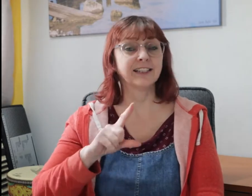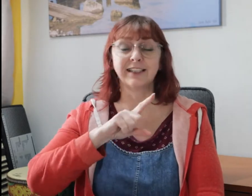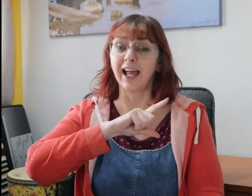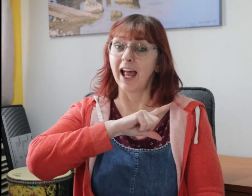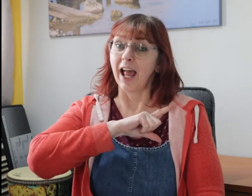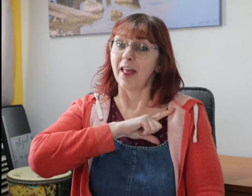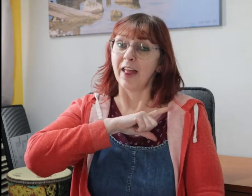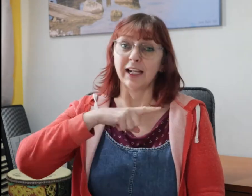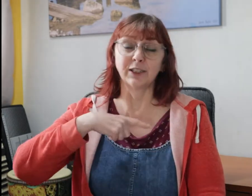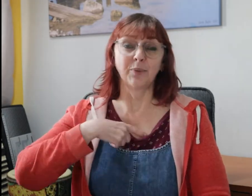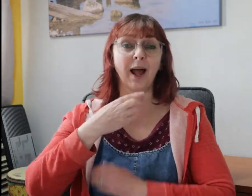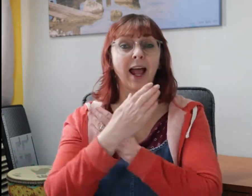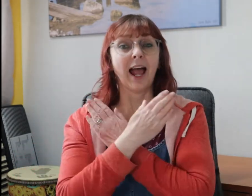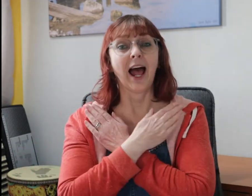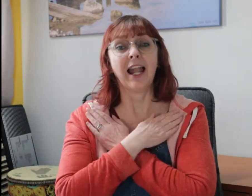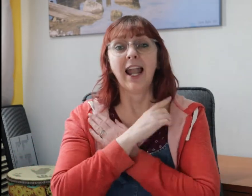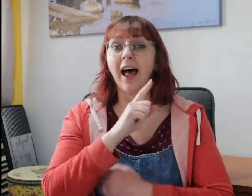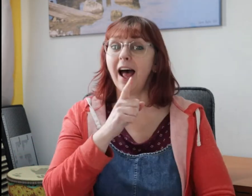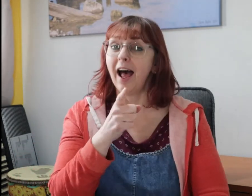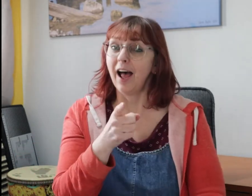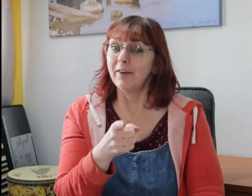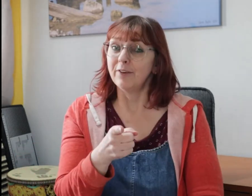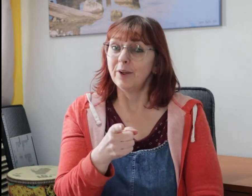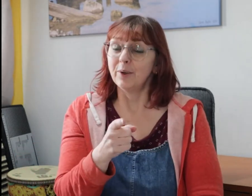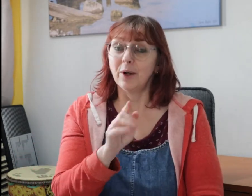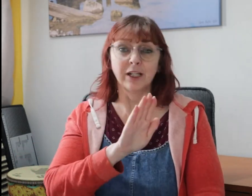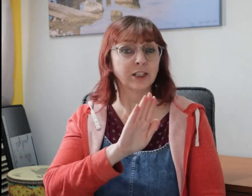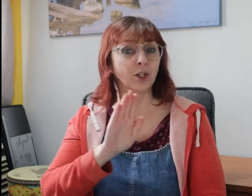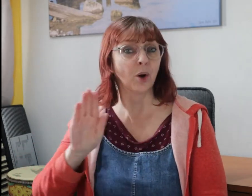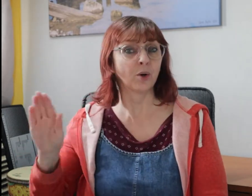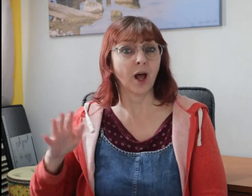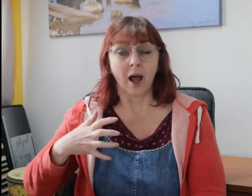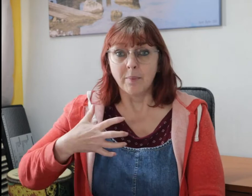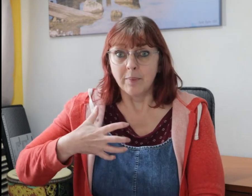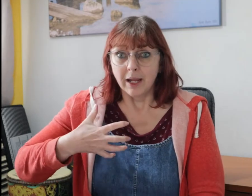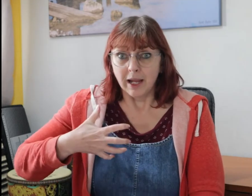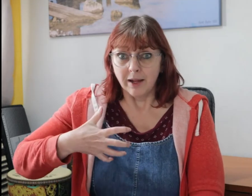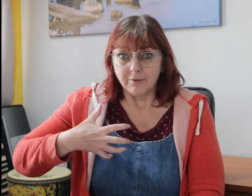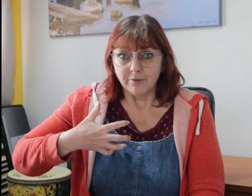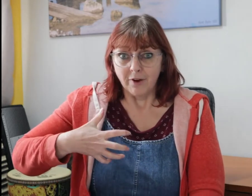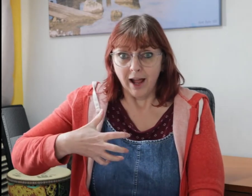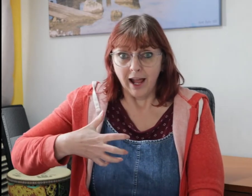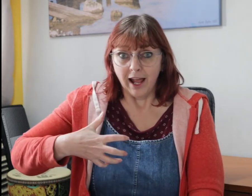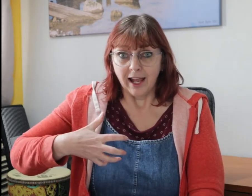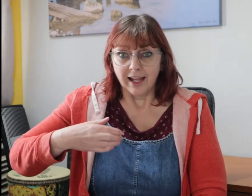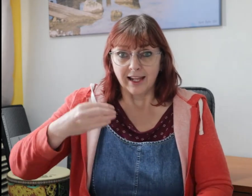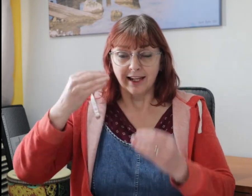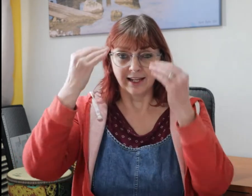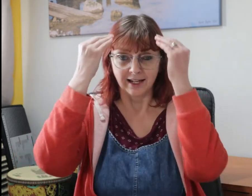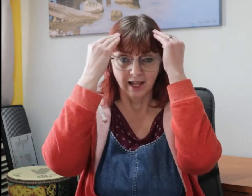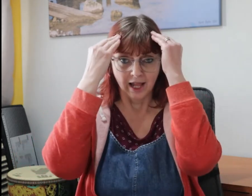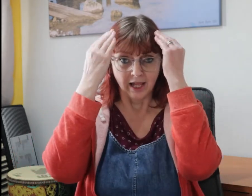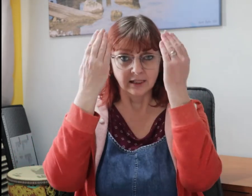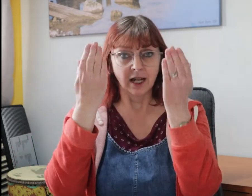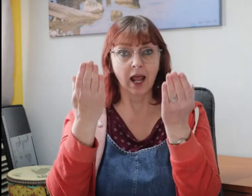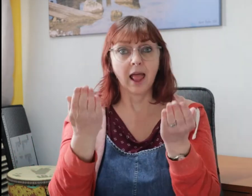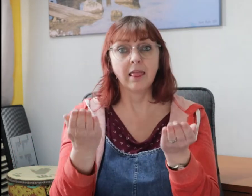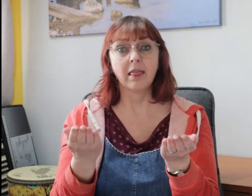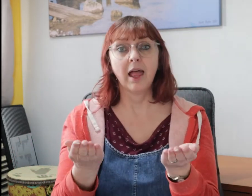colors, and that's why I love you. So don't be afraid to let